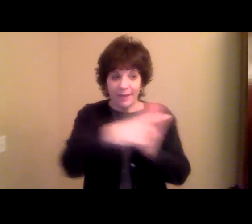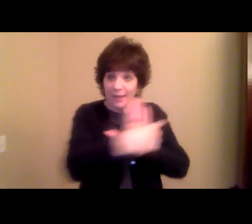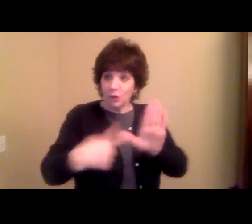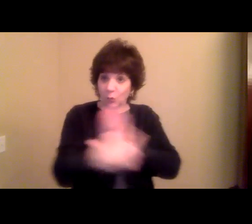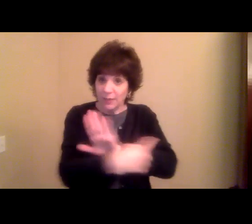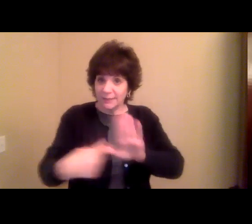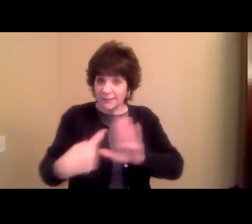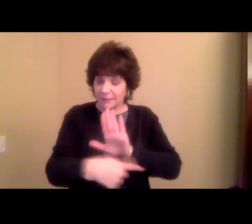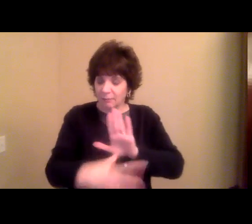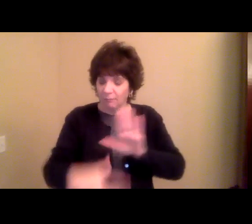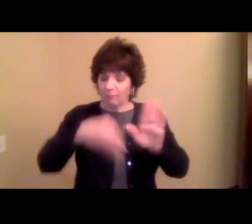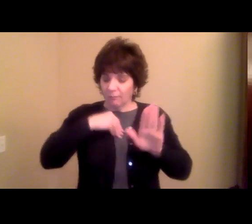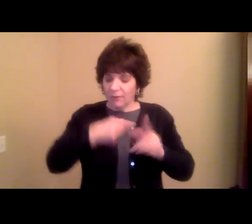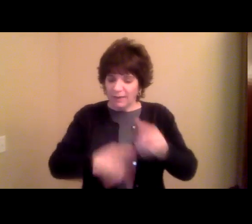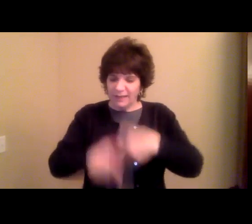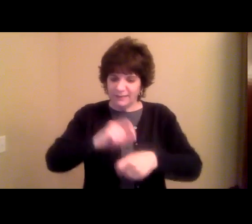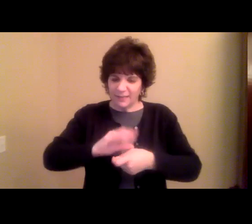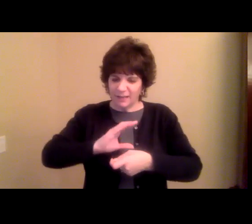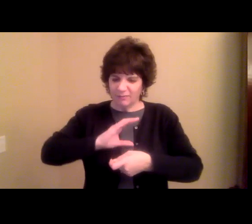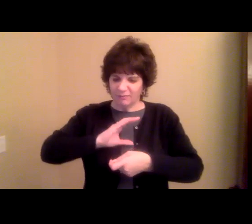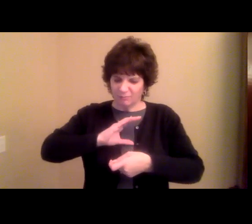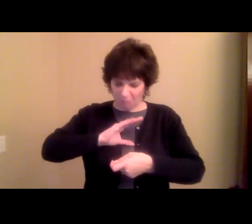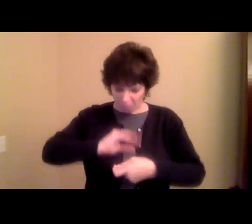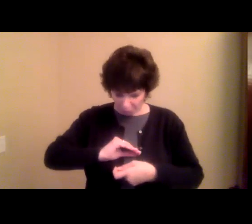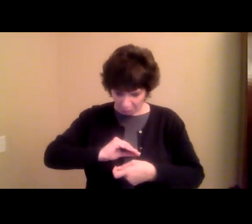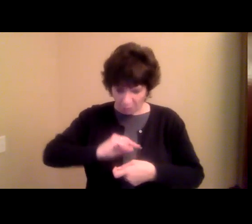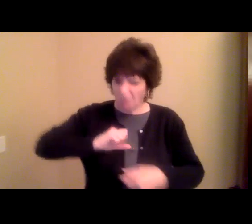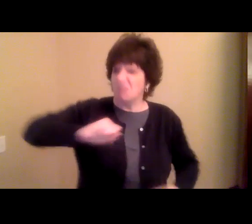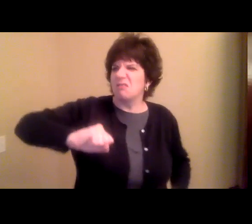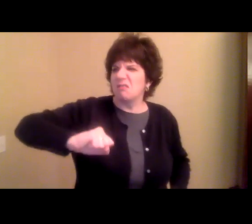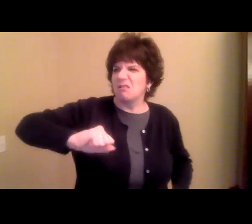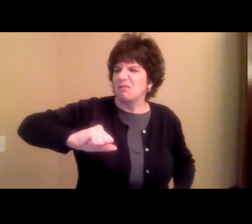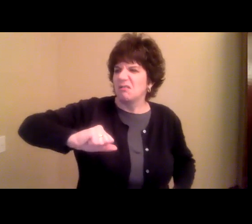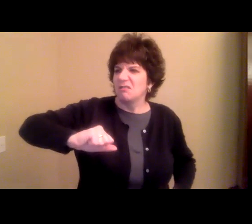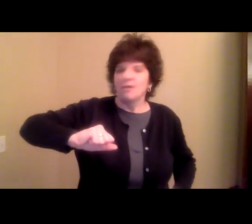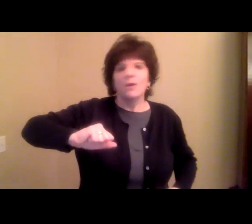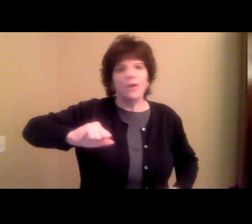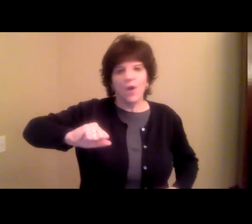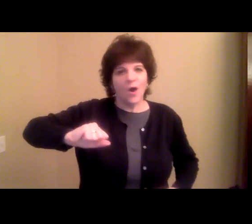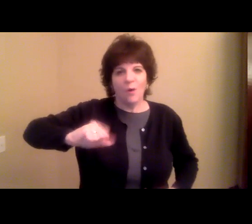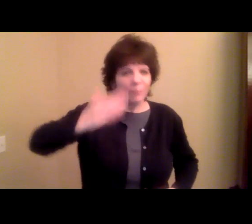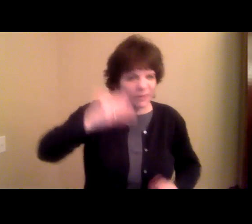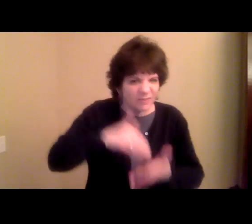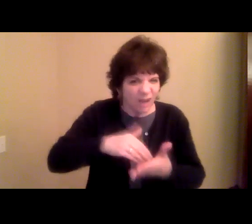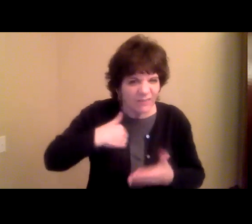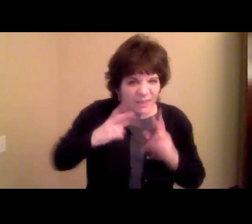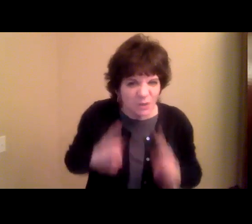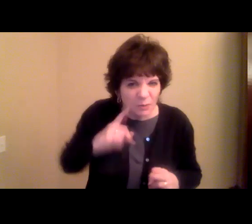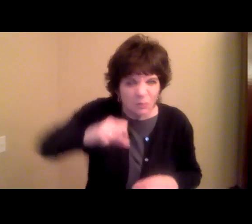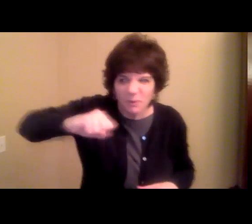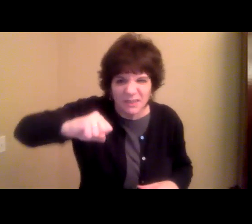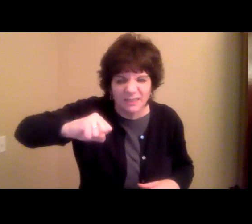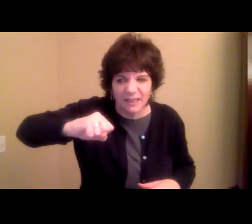way, and instead of sort of pushing back on it as we often do, or resisting it as we often do,